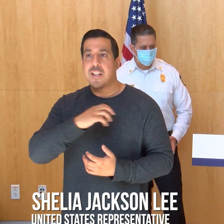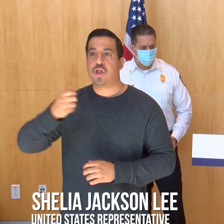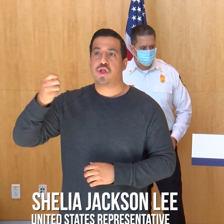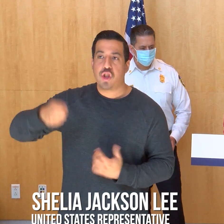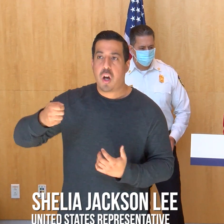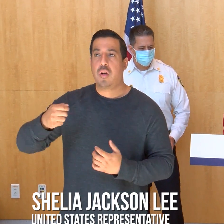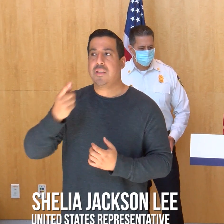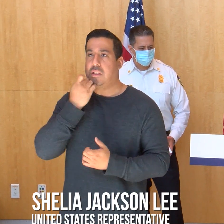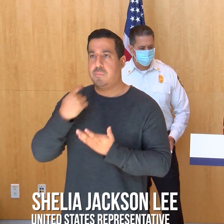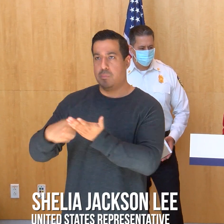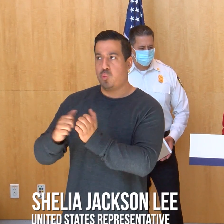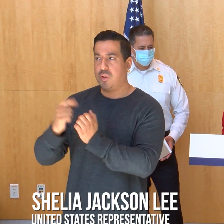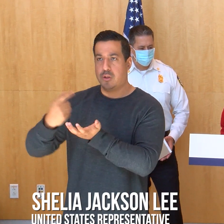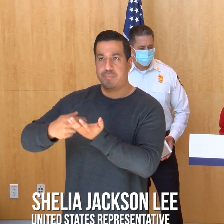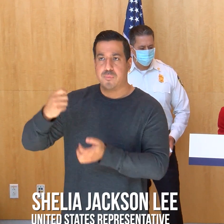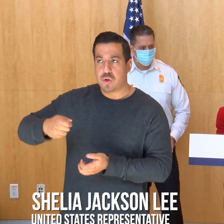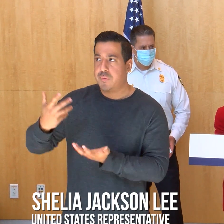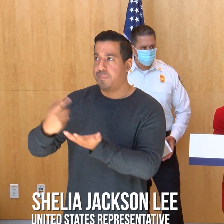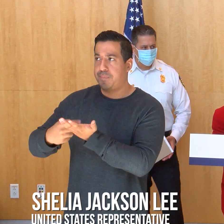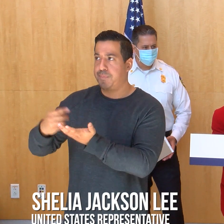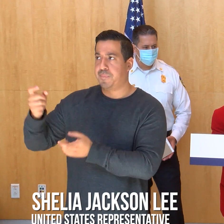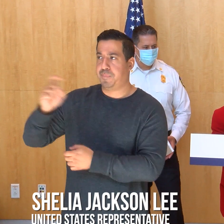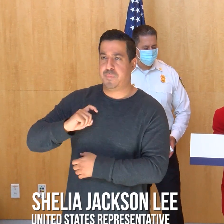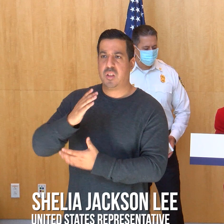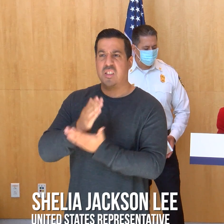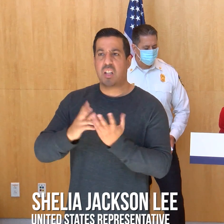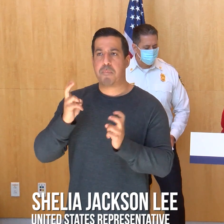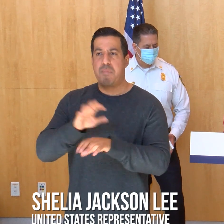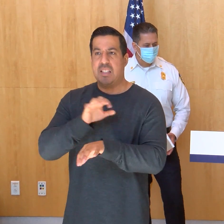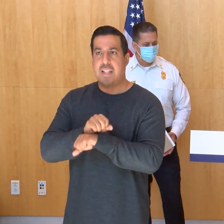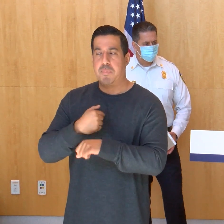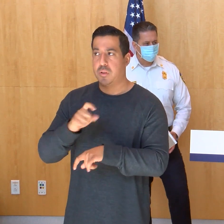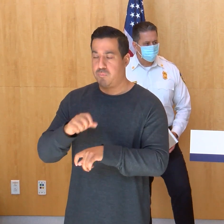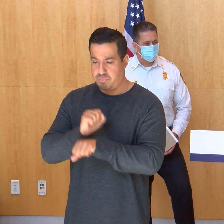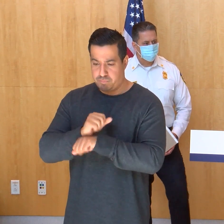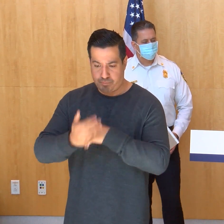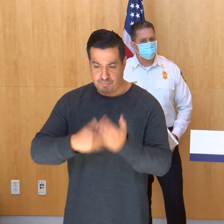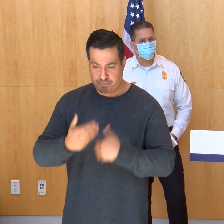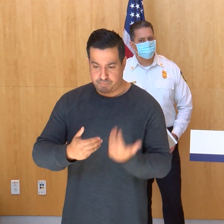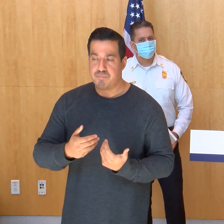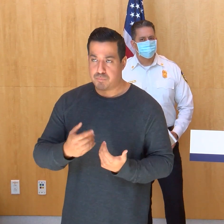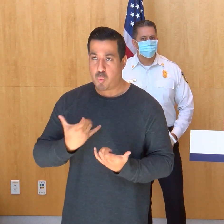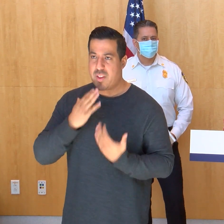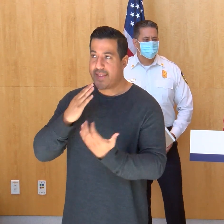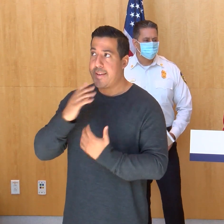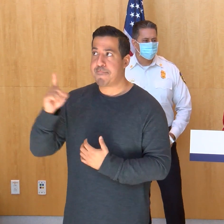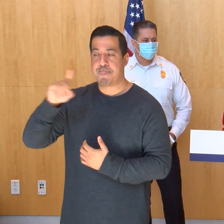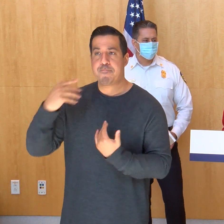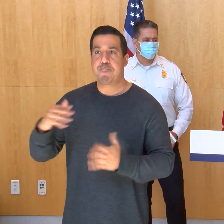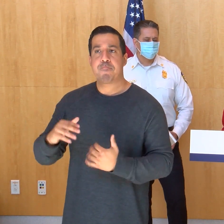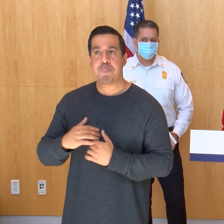I met yesterday, and he tasked me with a few assignments that I had been working on. And I wanted to thank him very